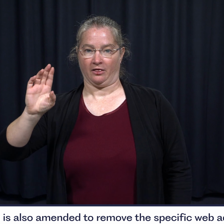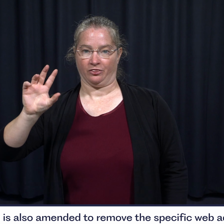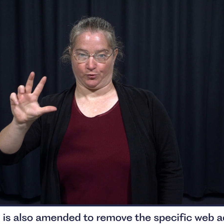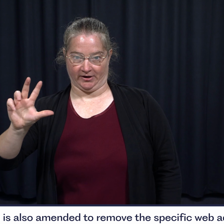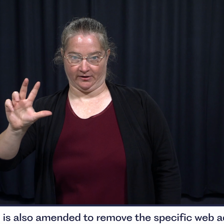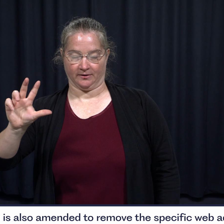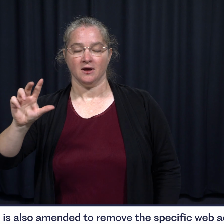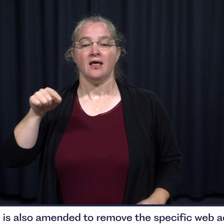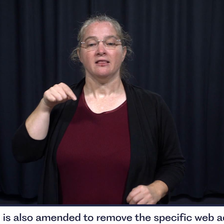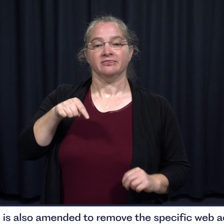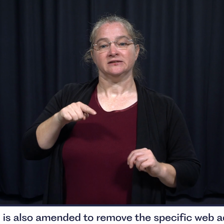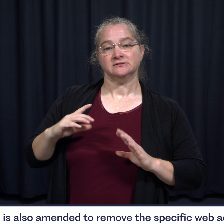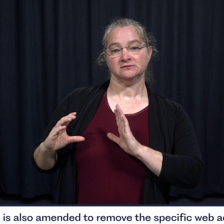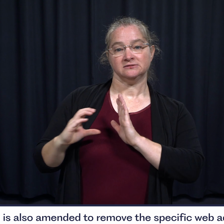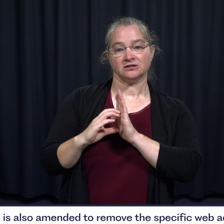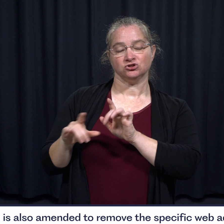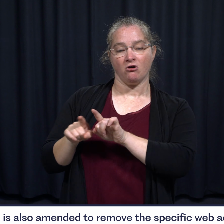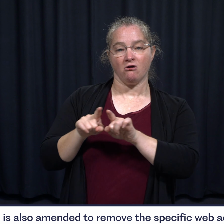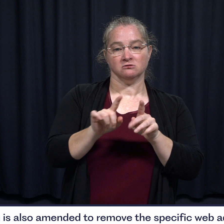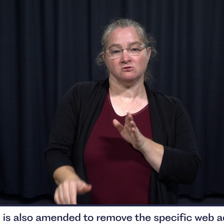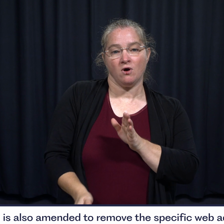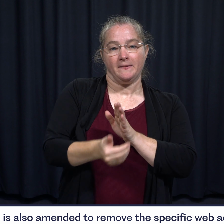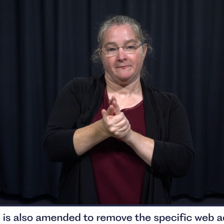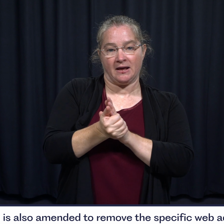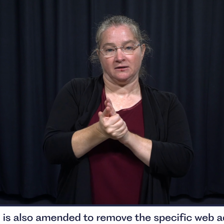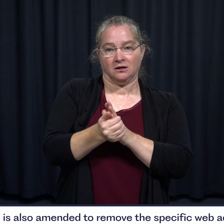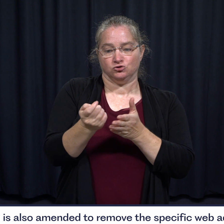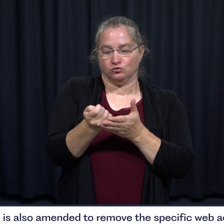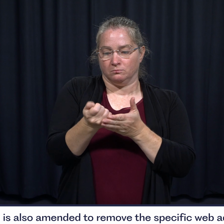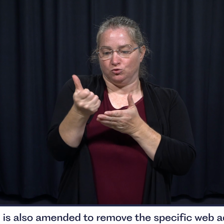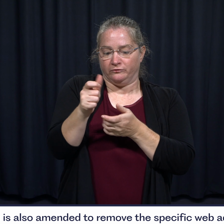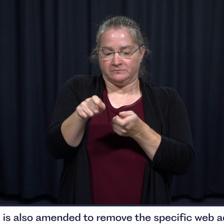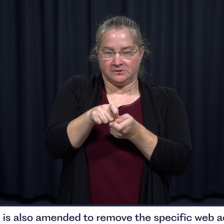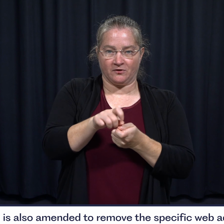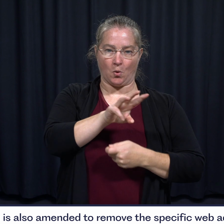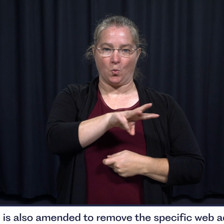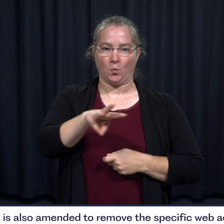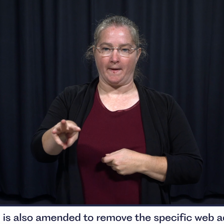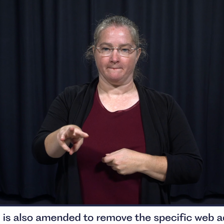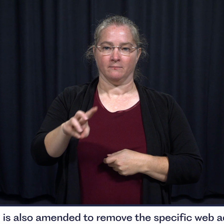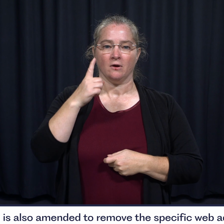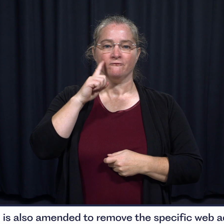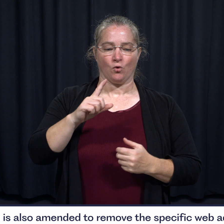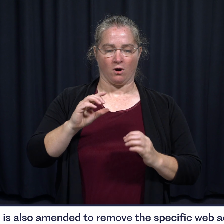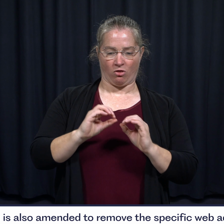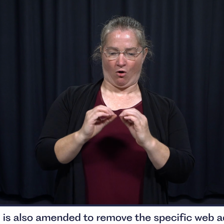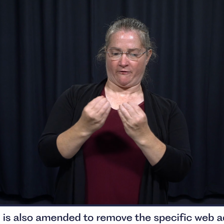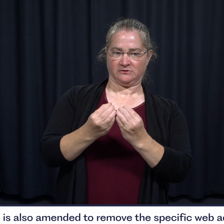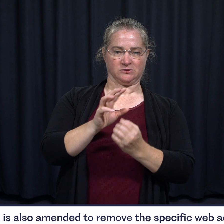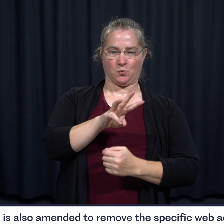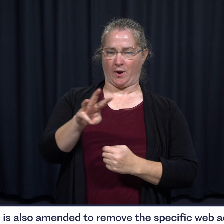This section is also amended to remove the specific web address for the office's website and to correct